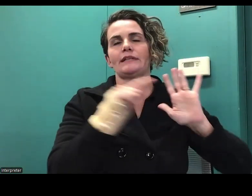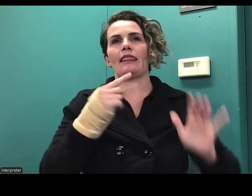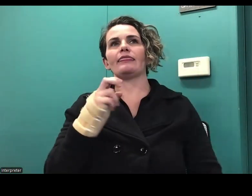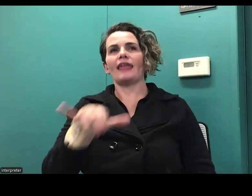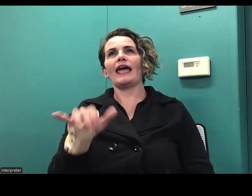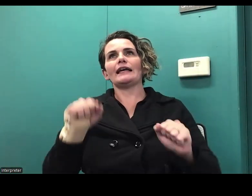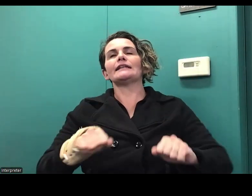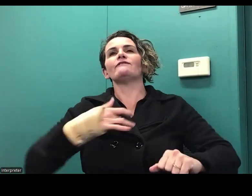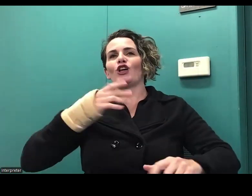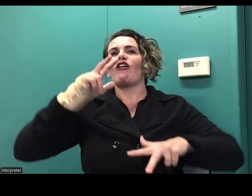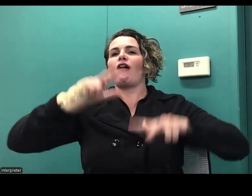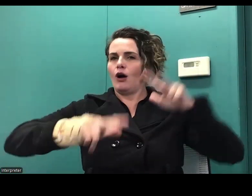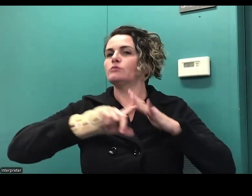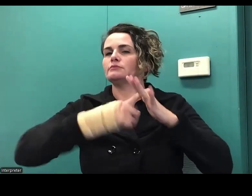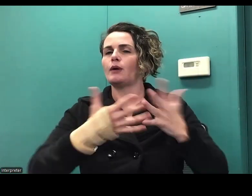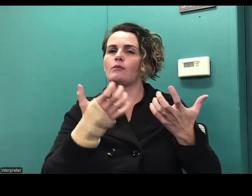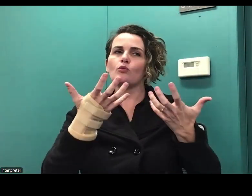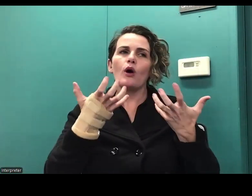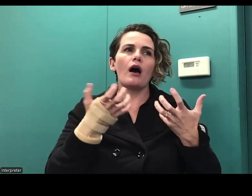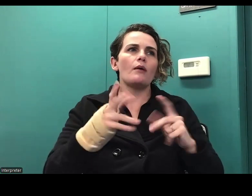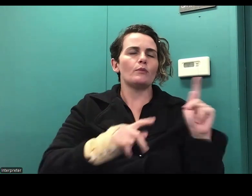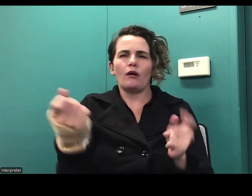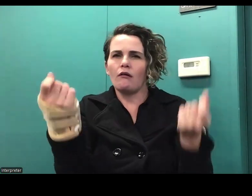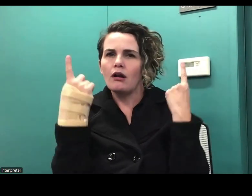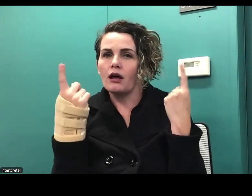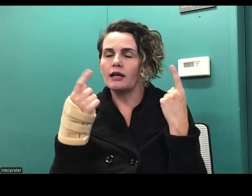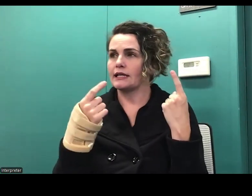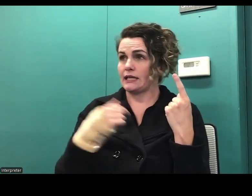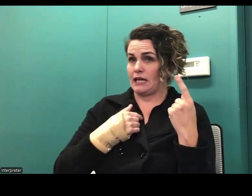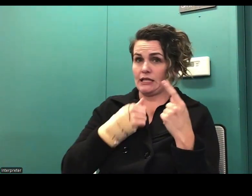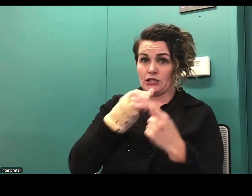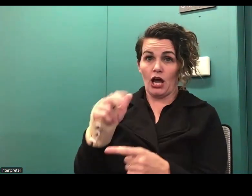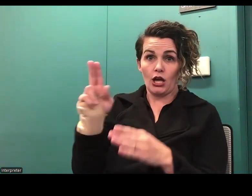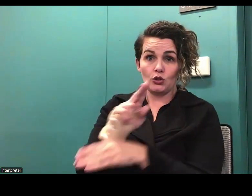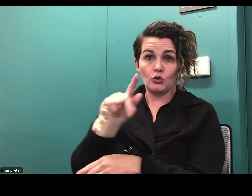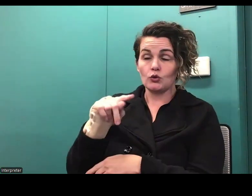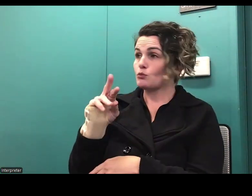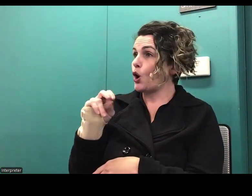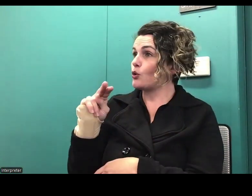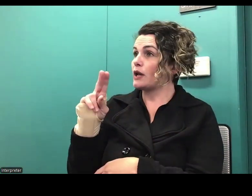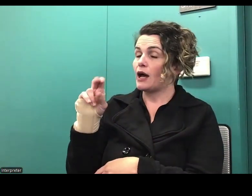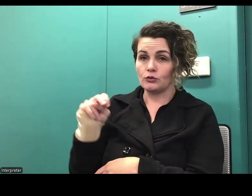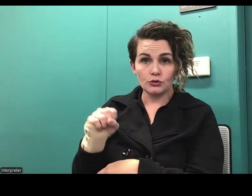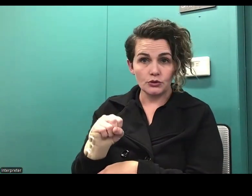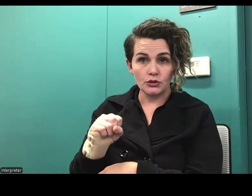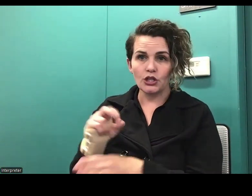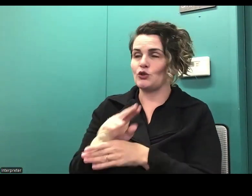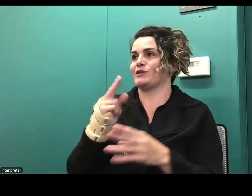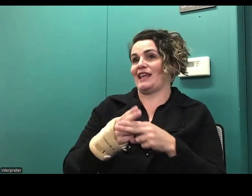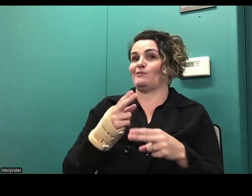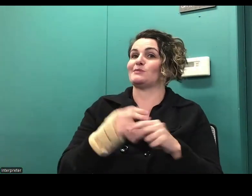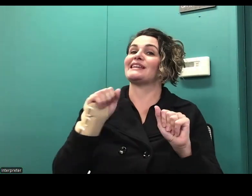But I'm just trying to get people to understand. And somebody asked, like, can I just not use pronouns? Sure, use names, but names are hard too,